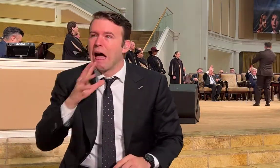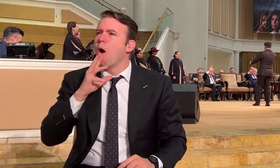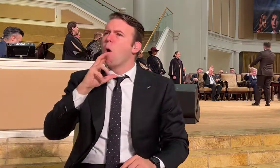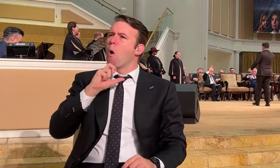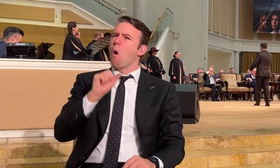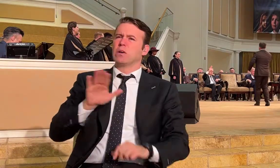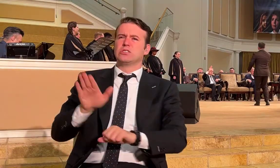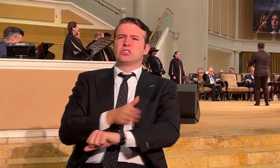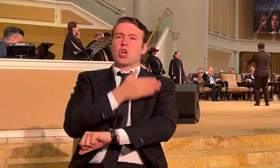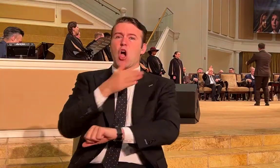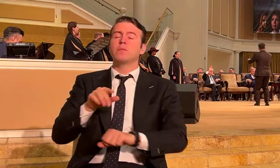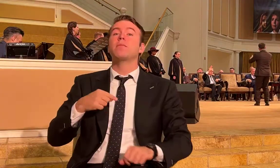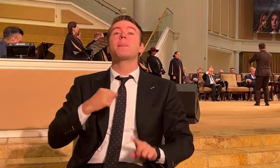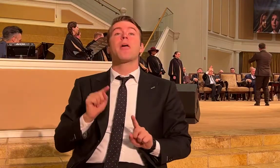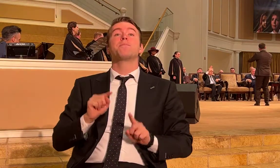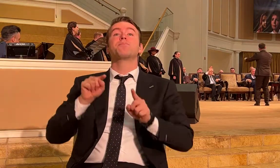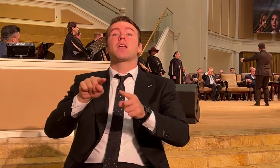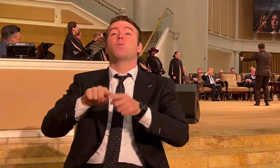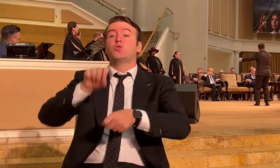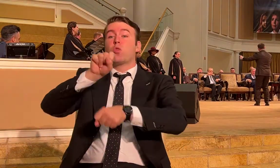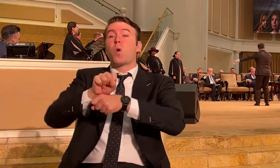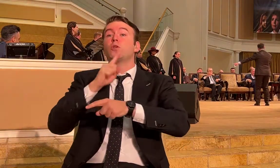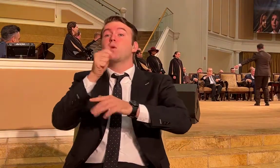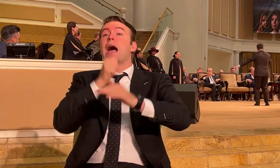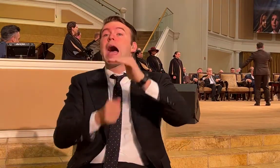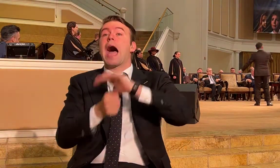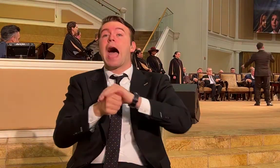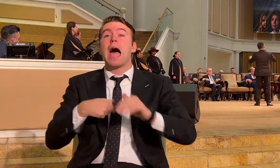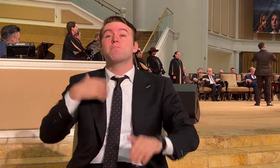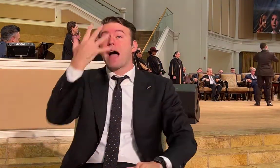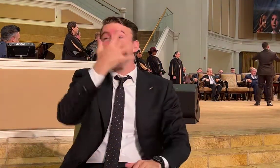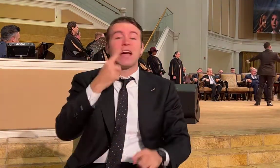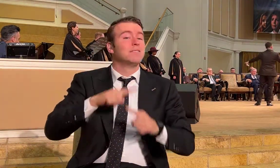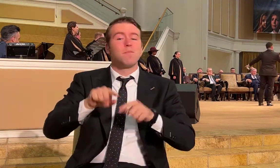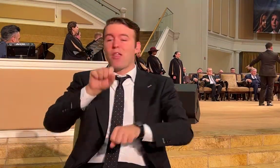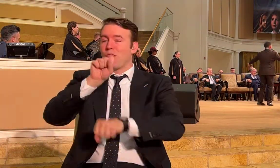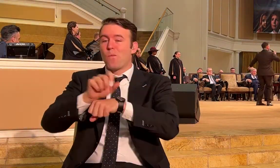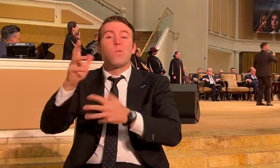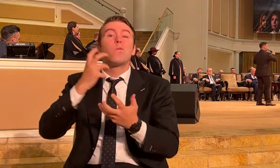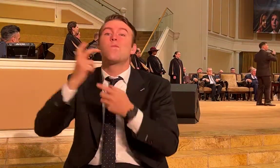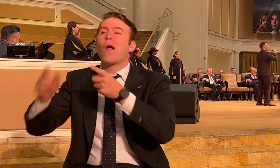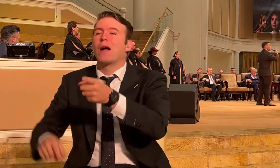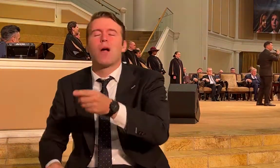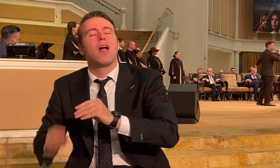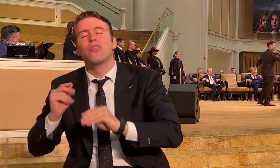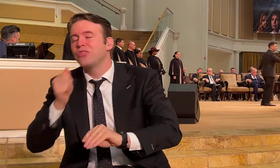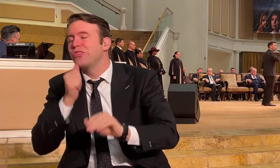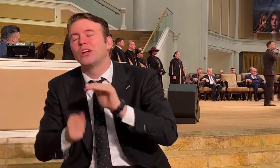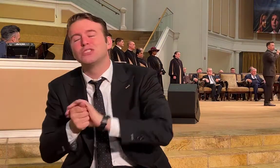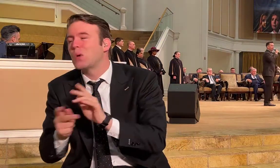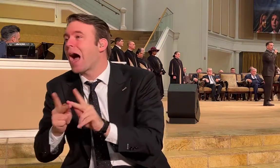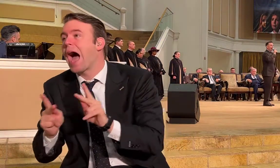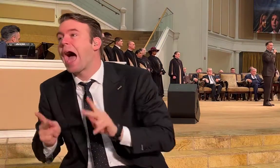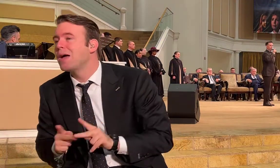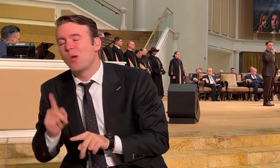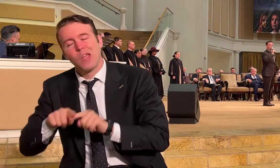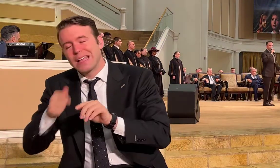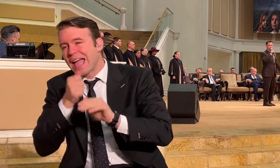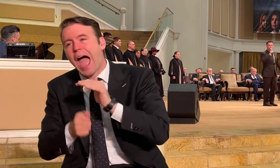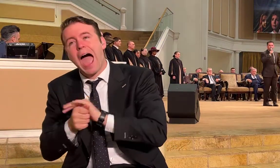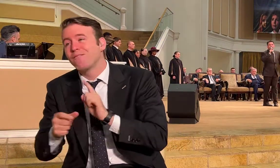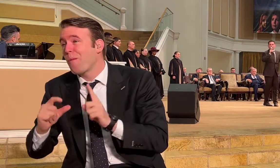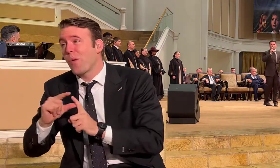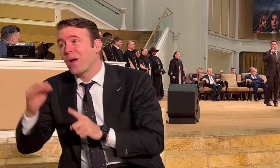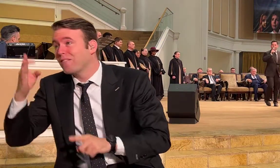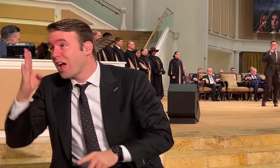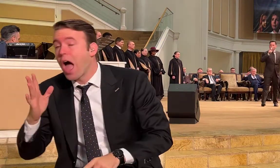young man used to sing, I went to the rock to hide in my face, but the rock right now, there's no hiding place. You can't hide from the word